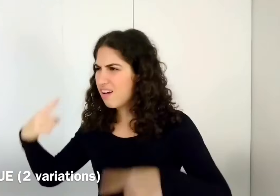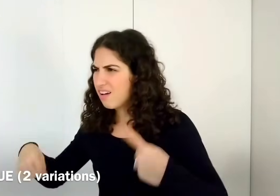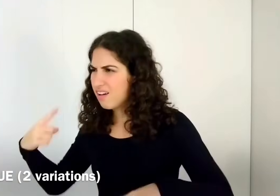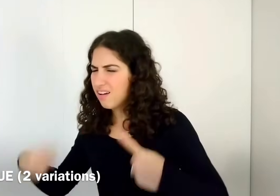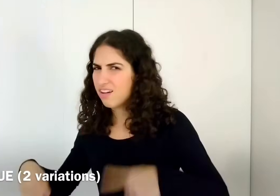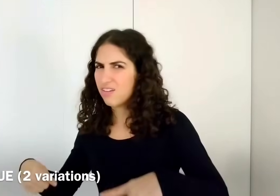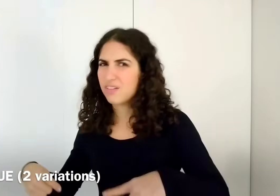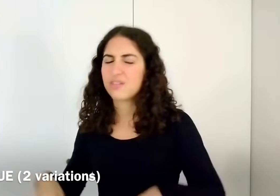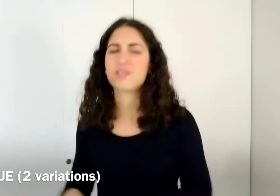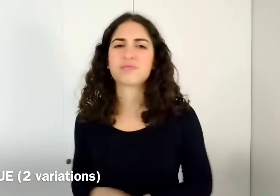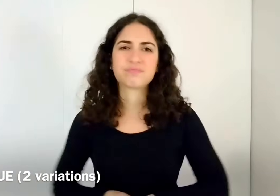Argue.